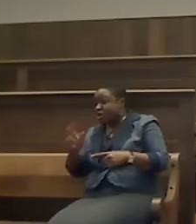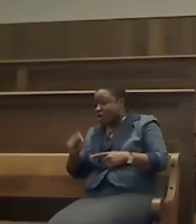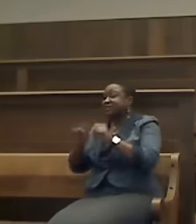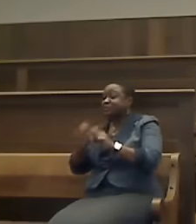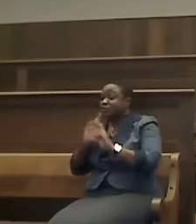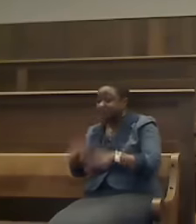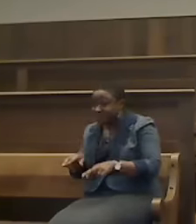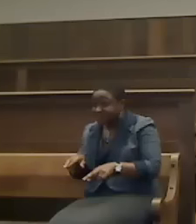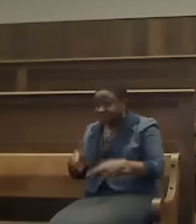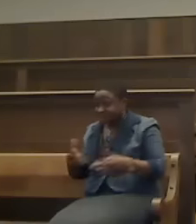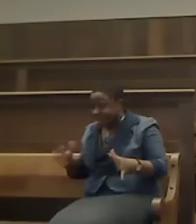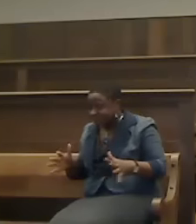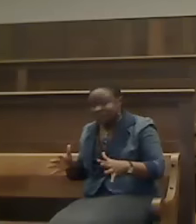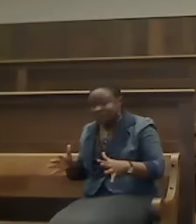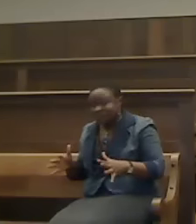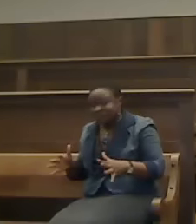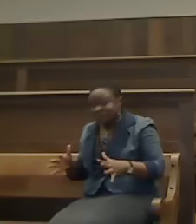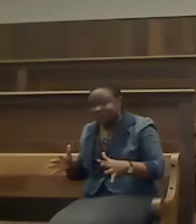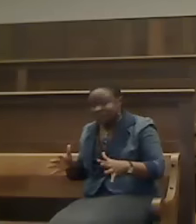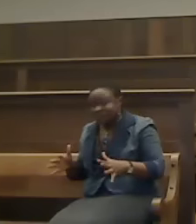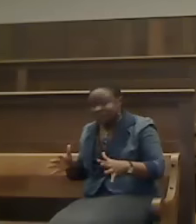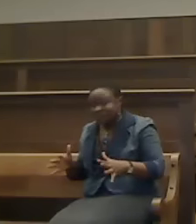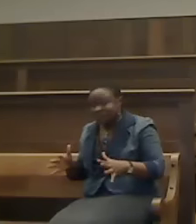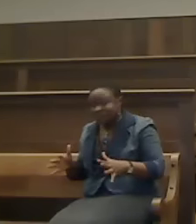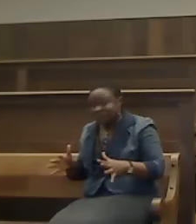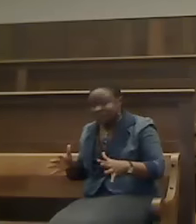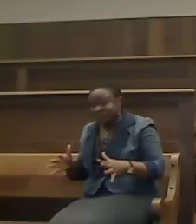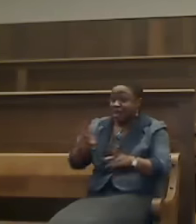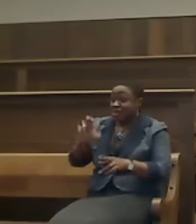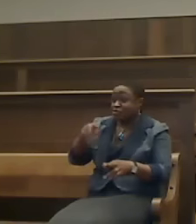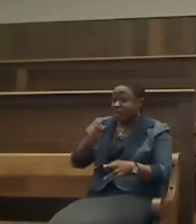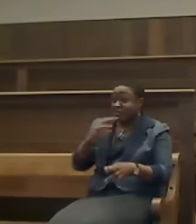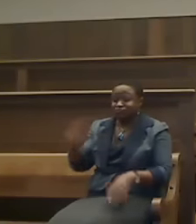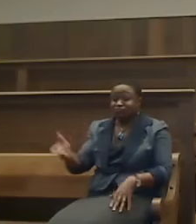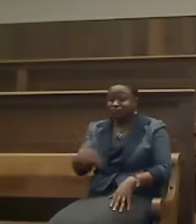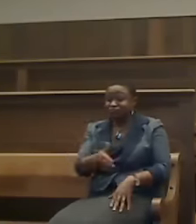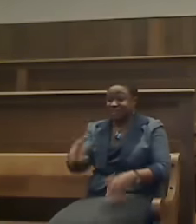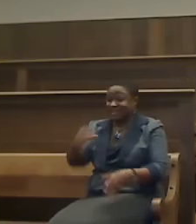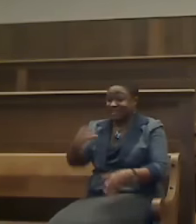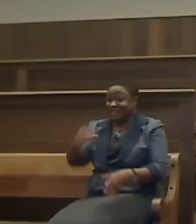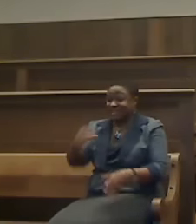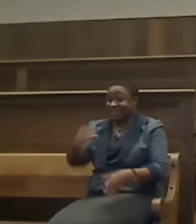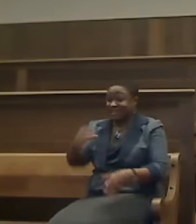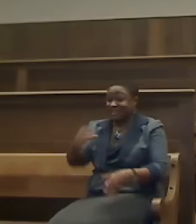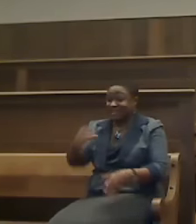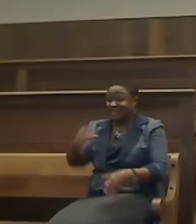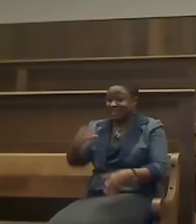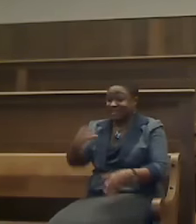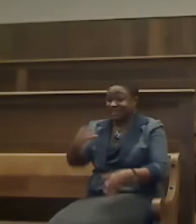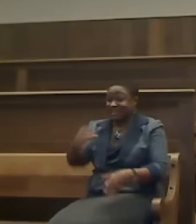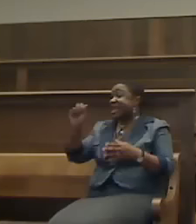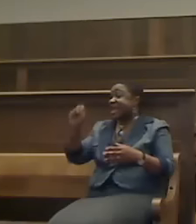But that's not all. You have the Roundup ready crops that have Roundup, and Roundup is this broad-spectrum antibiotic, far